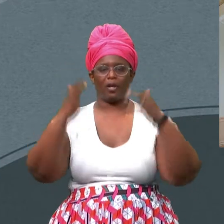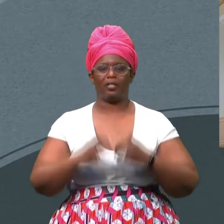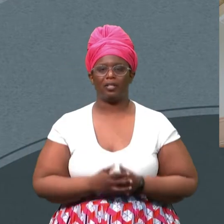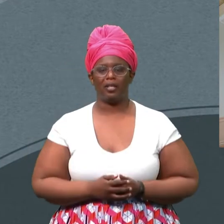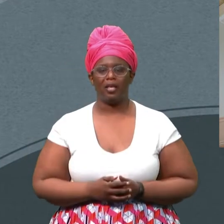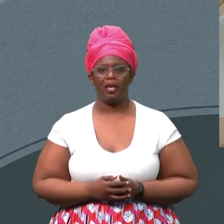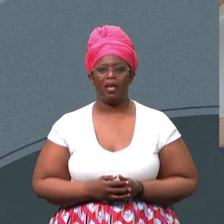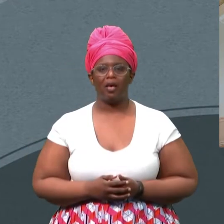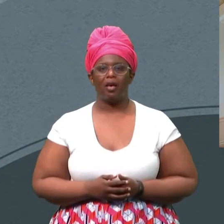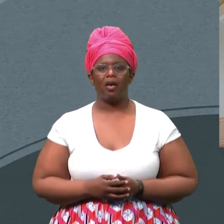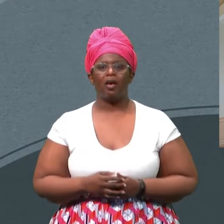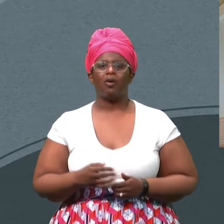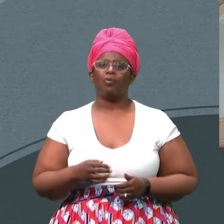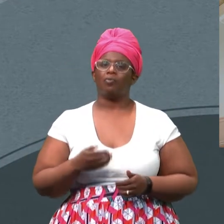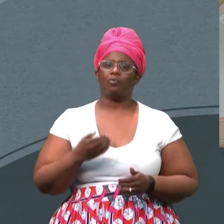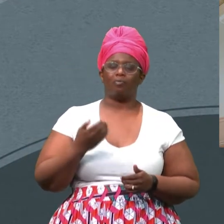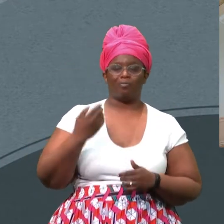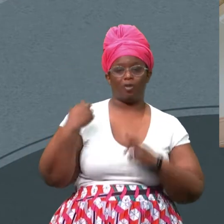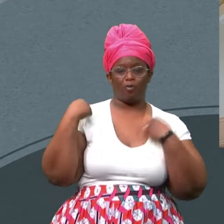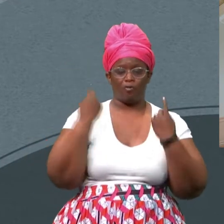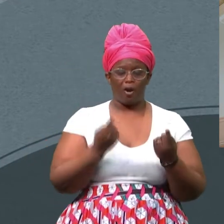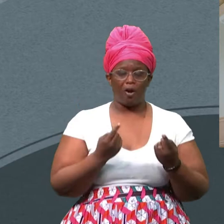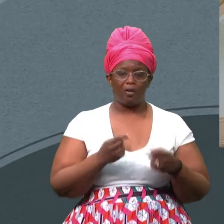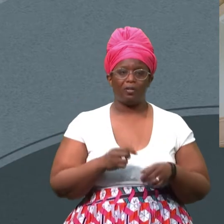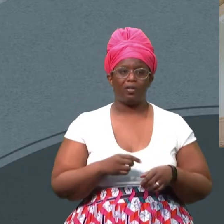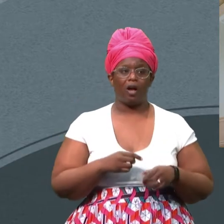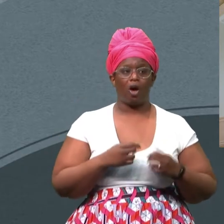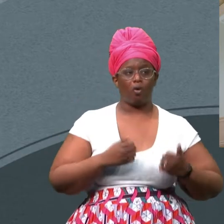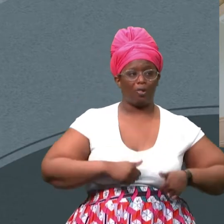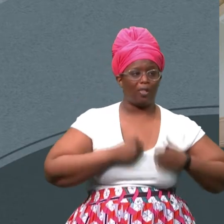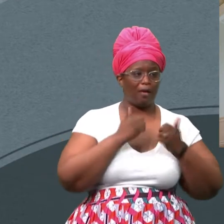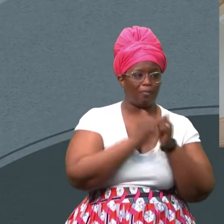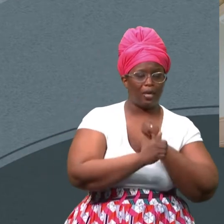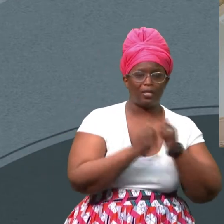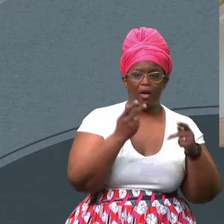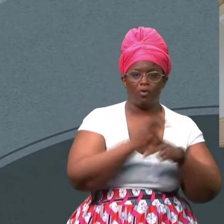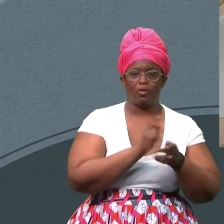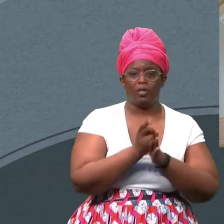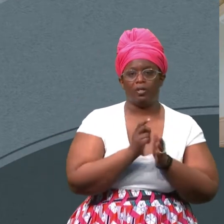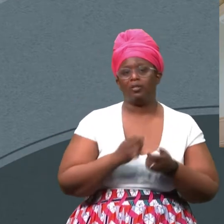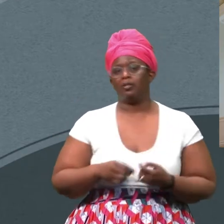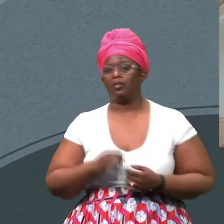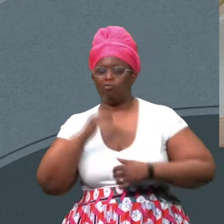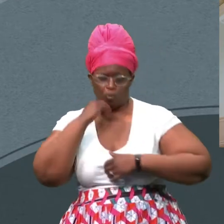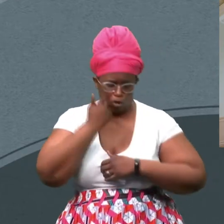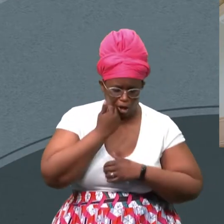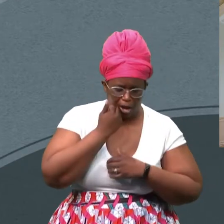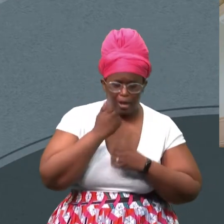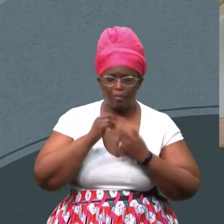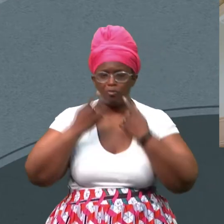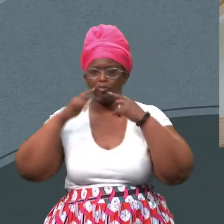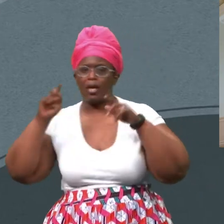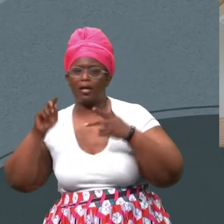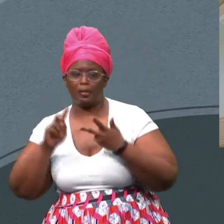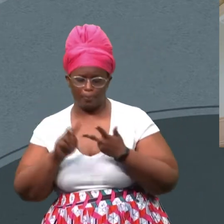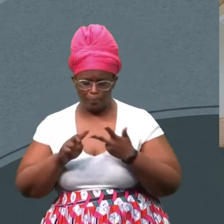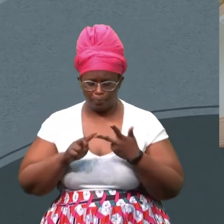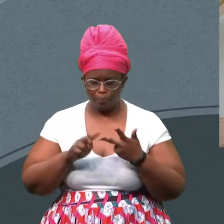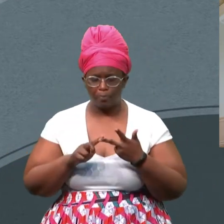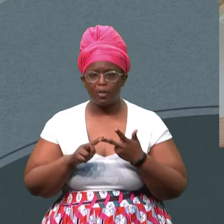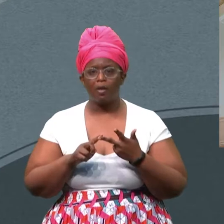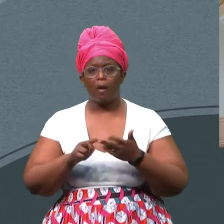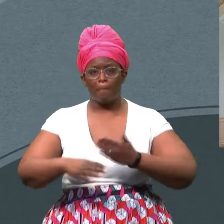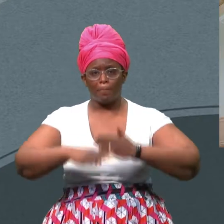beyond our worst moment. We've talked about moving from shame to fame. Sermon number 3, we talked about